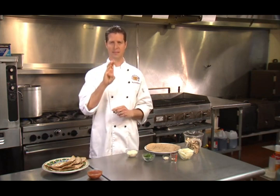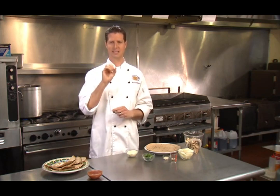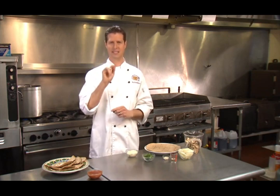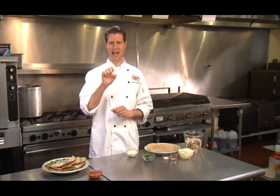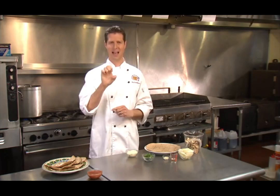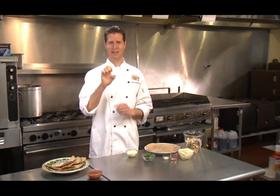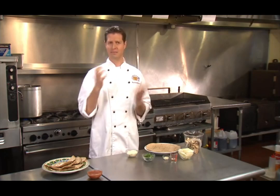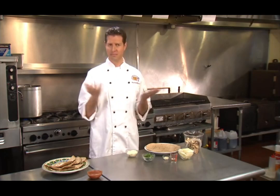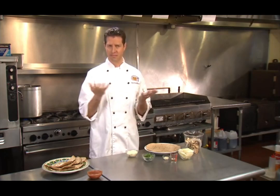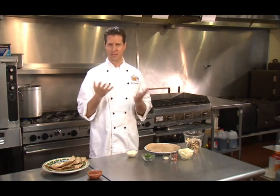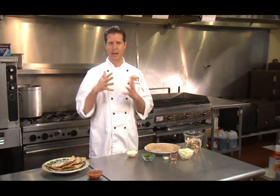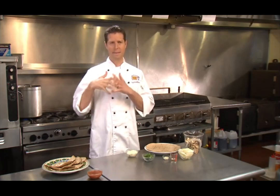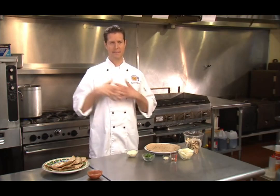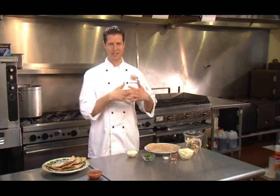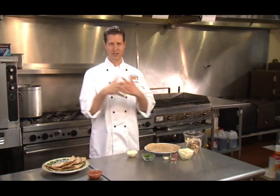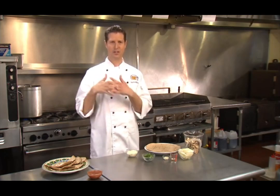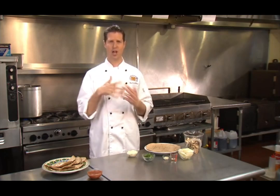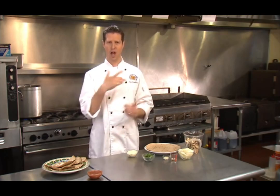from the American Heart Association website.